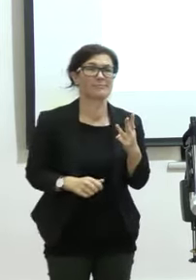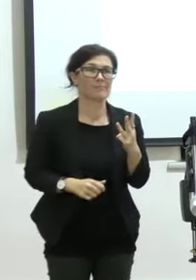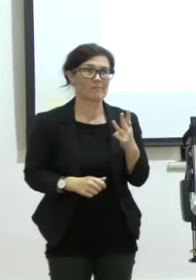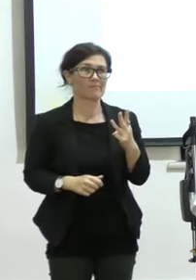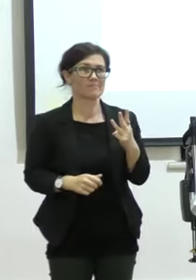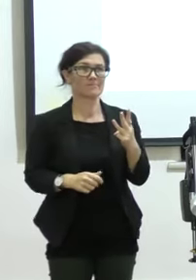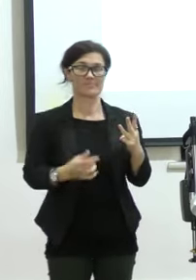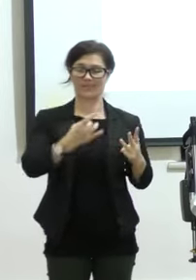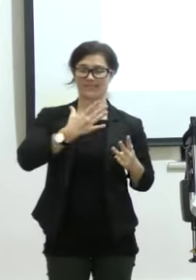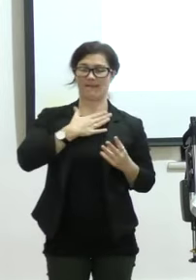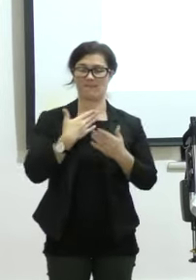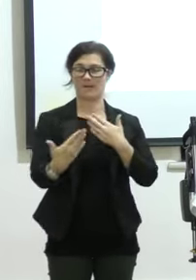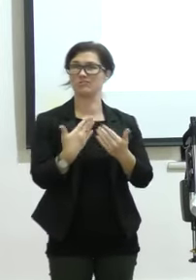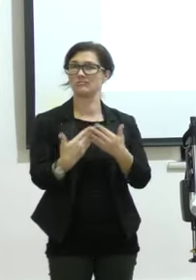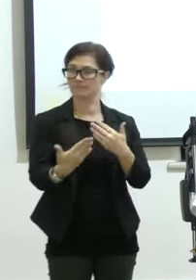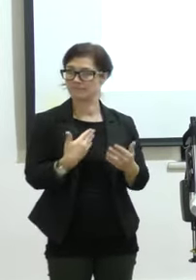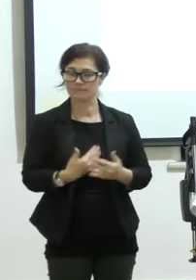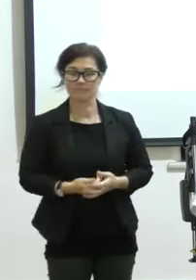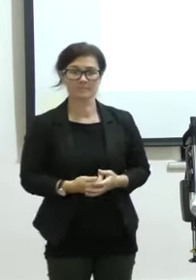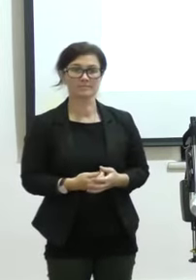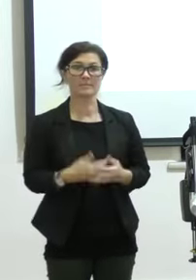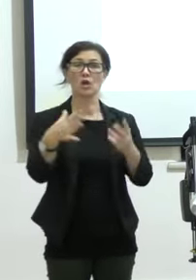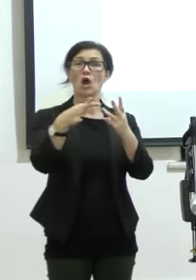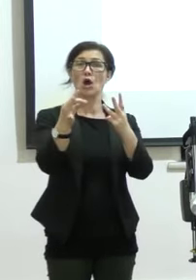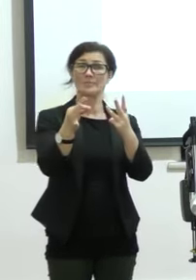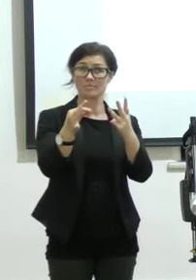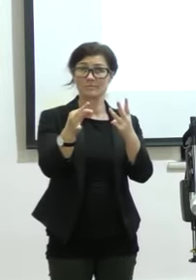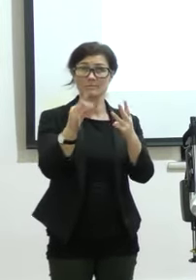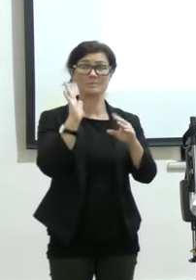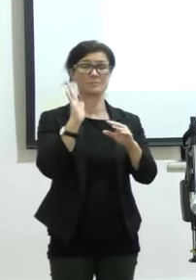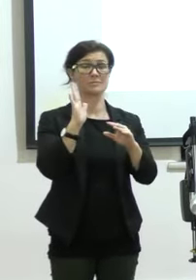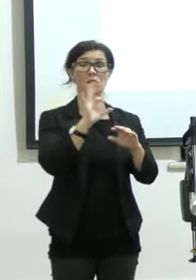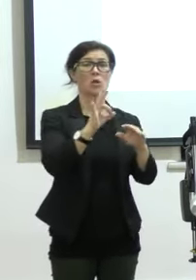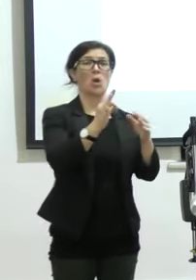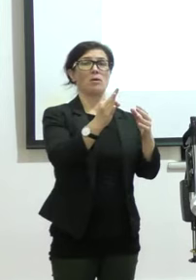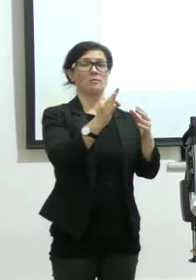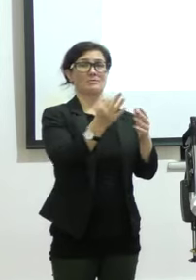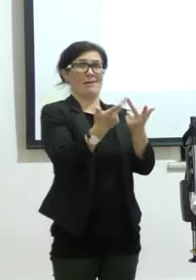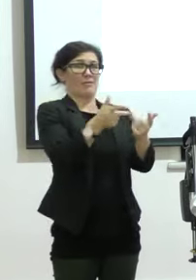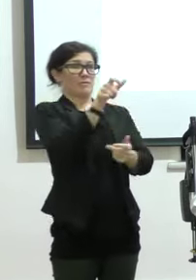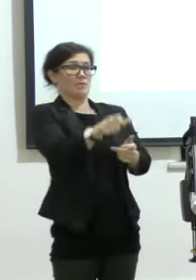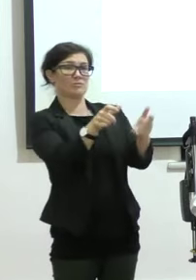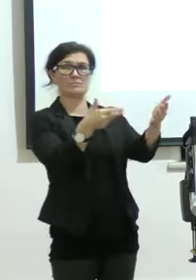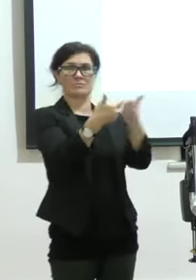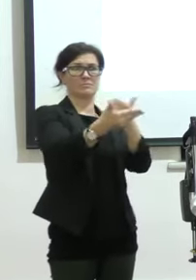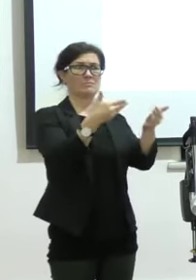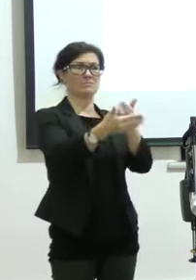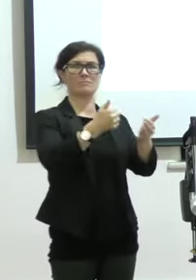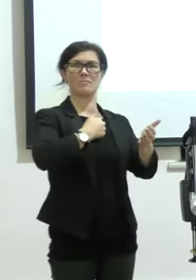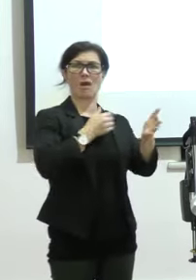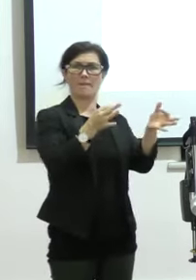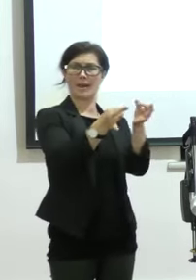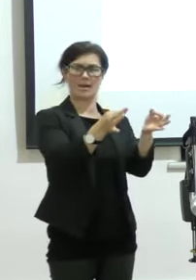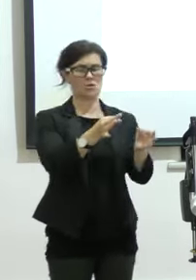is self-managing. So this is an option of plan management, and this is where you, as a person with